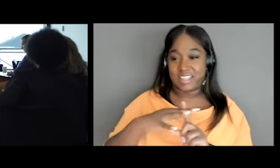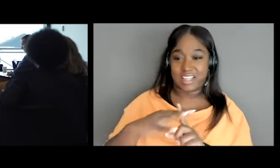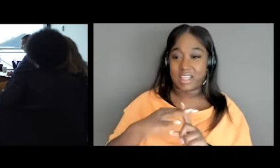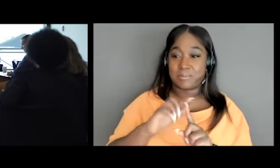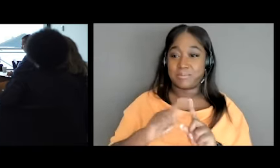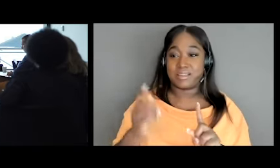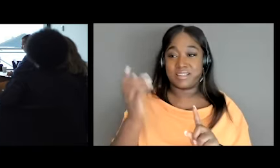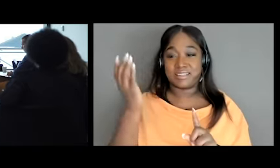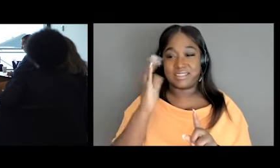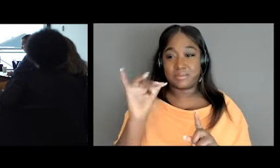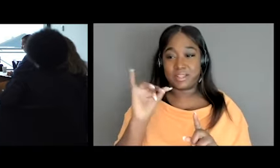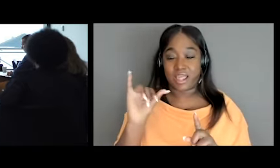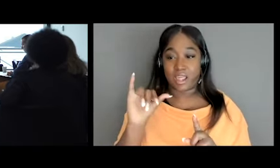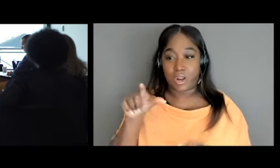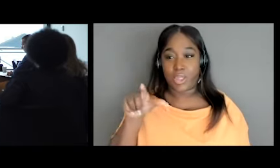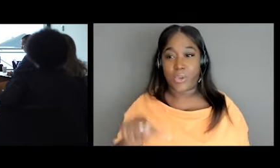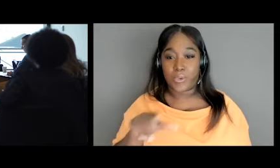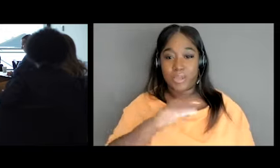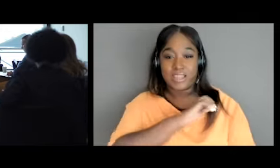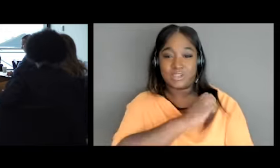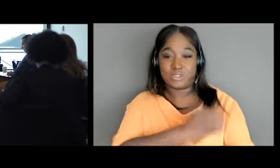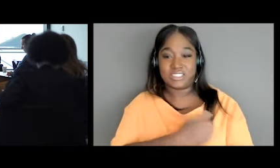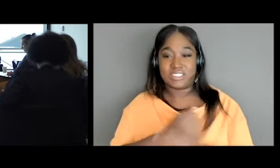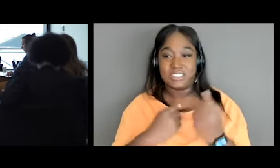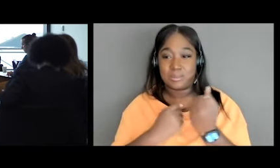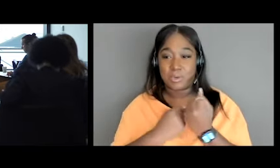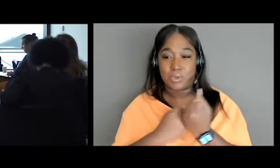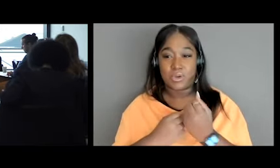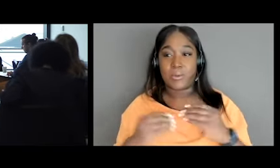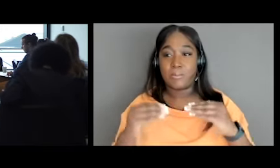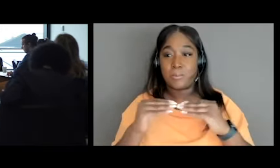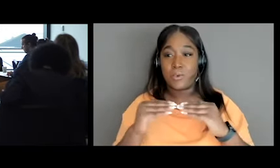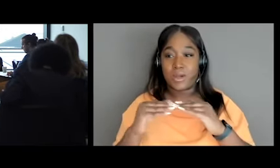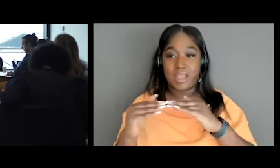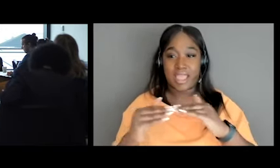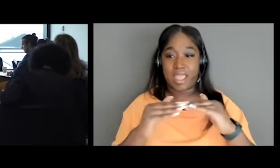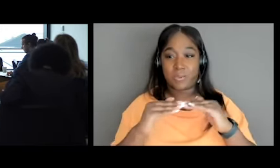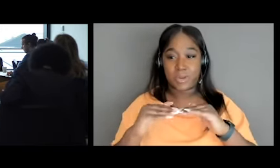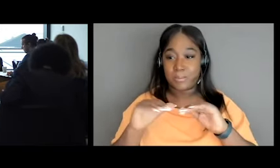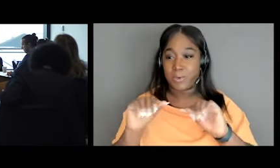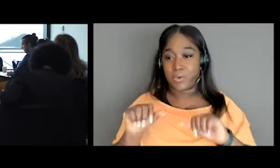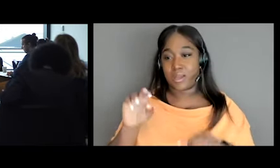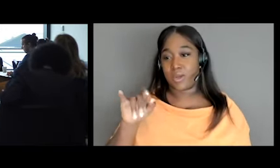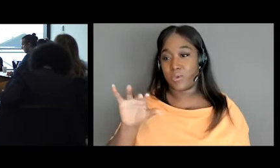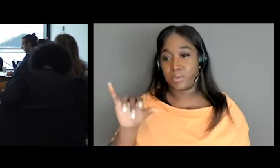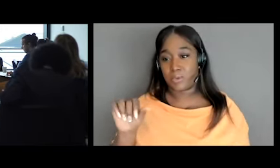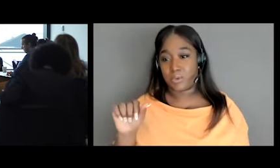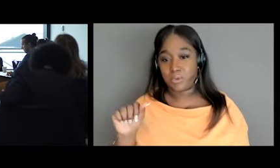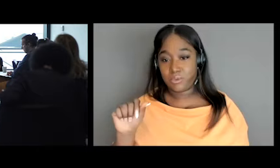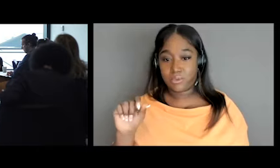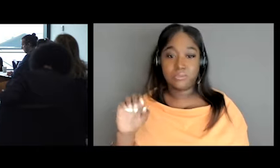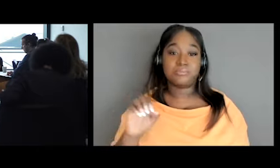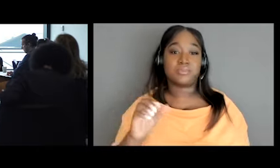energy supports are more equitable and scalable versus the high caloric